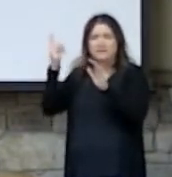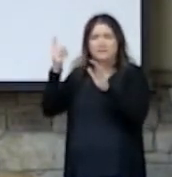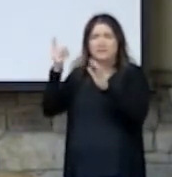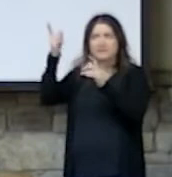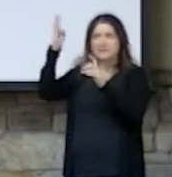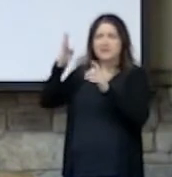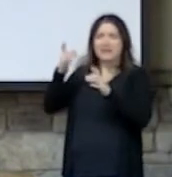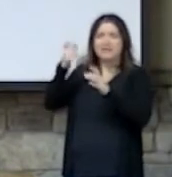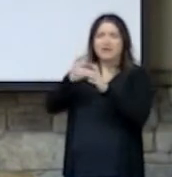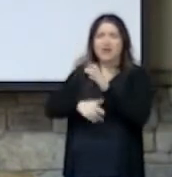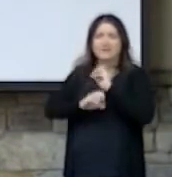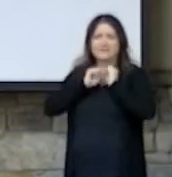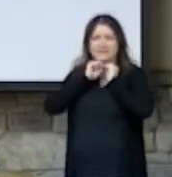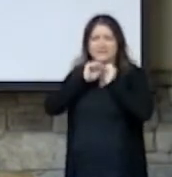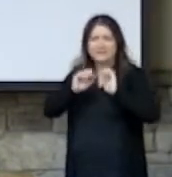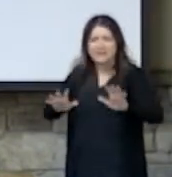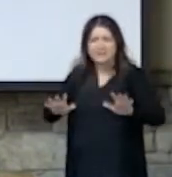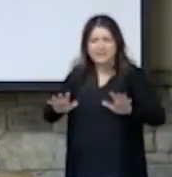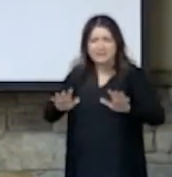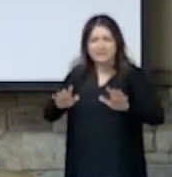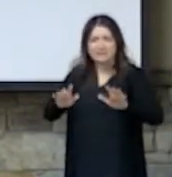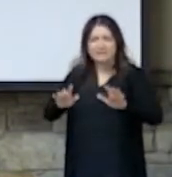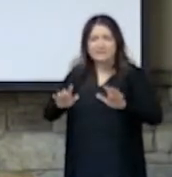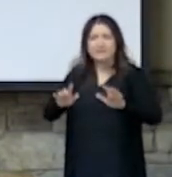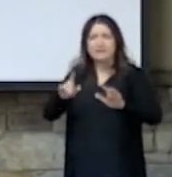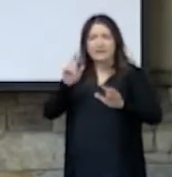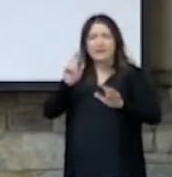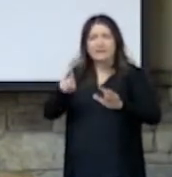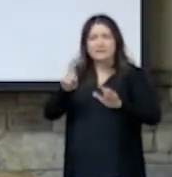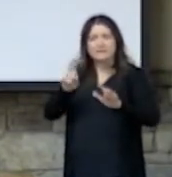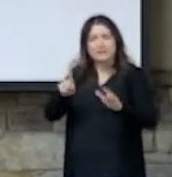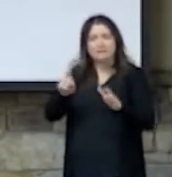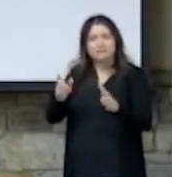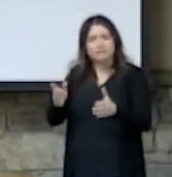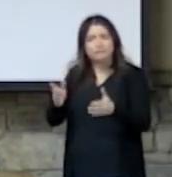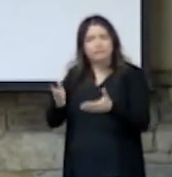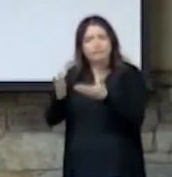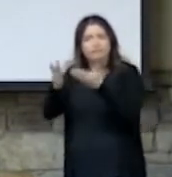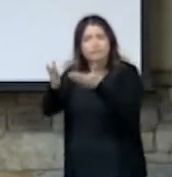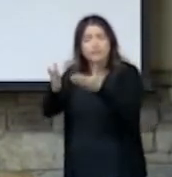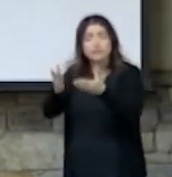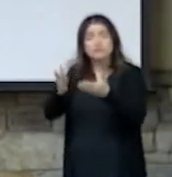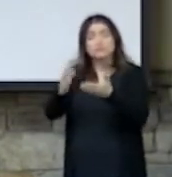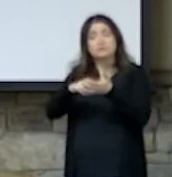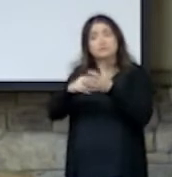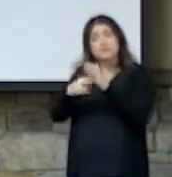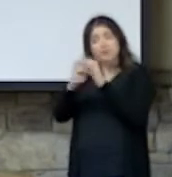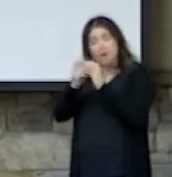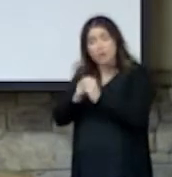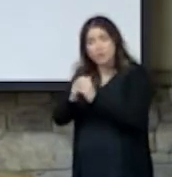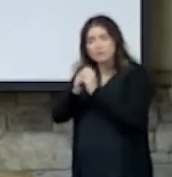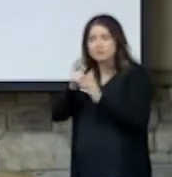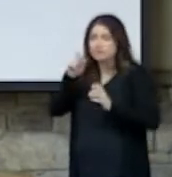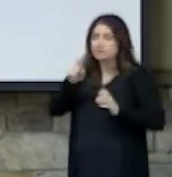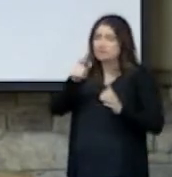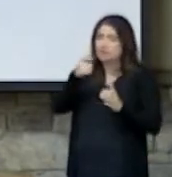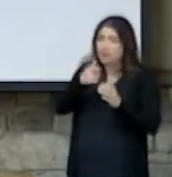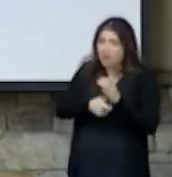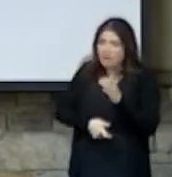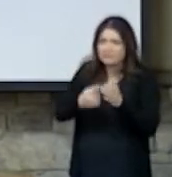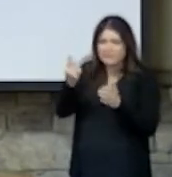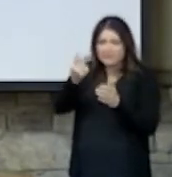me nothing. You see, our worship should cost us something. It should take something of